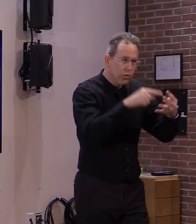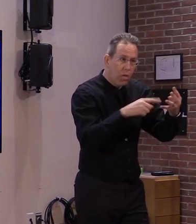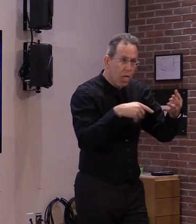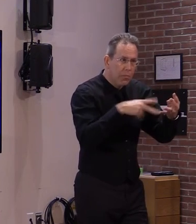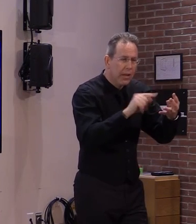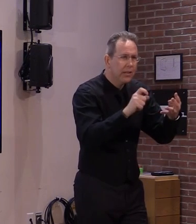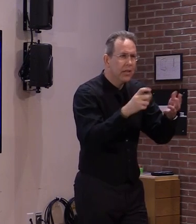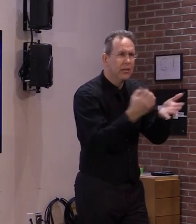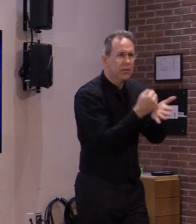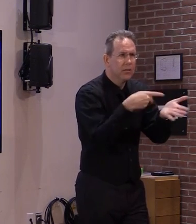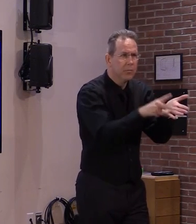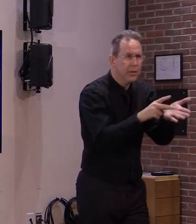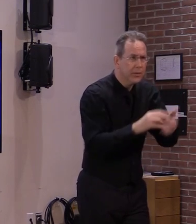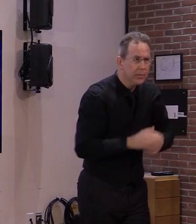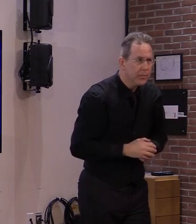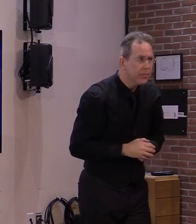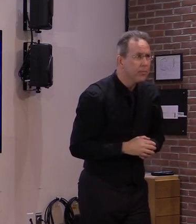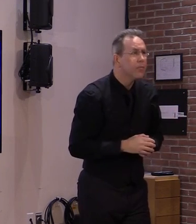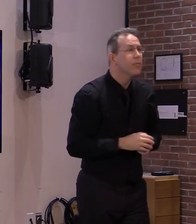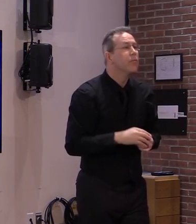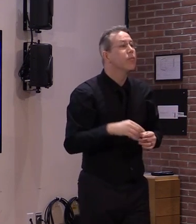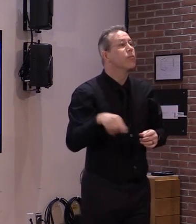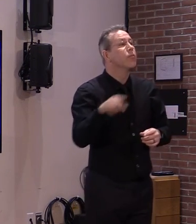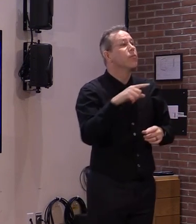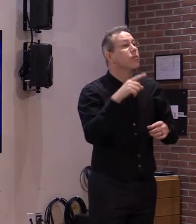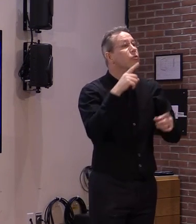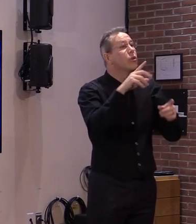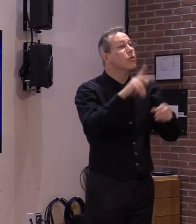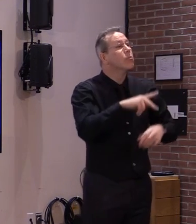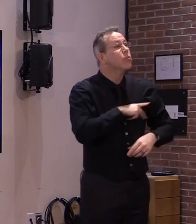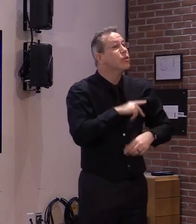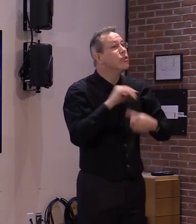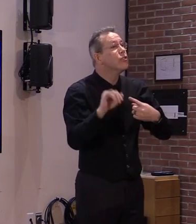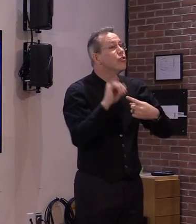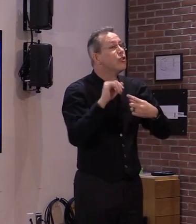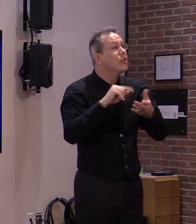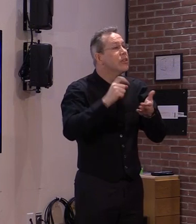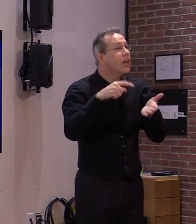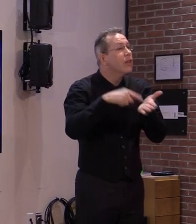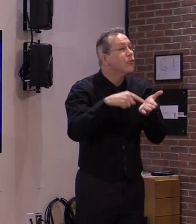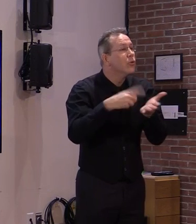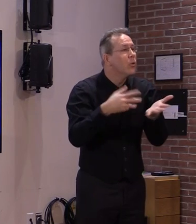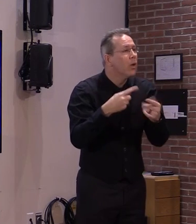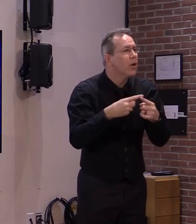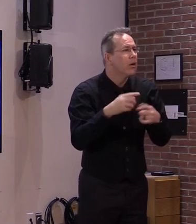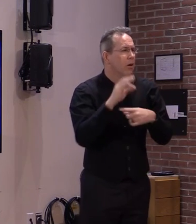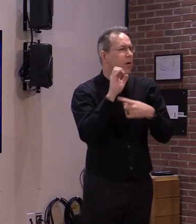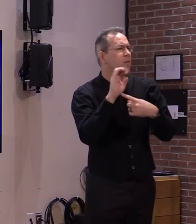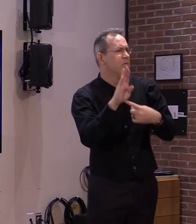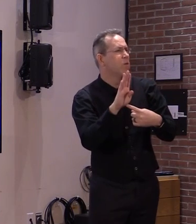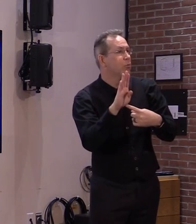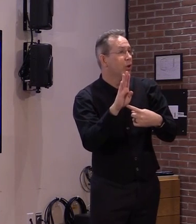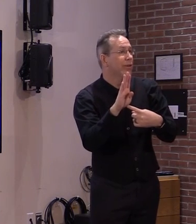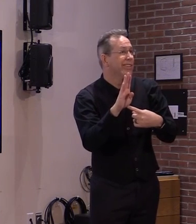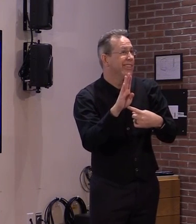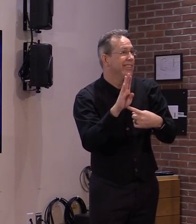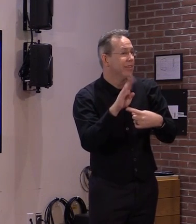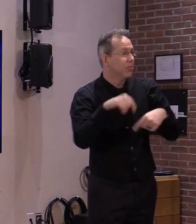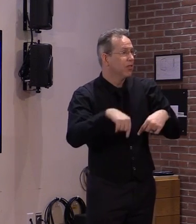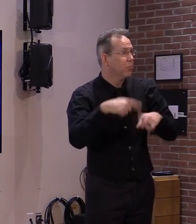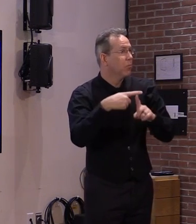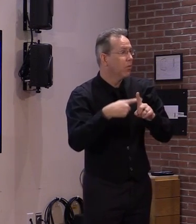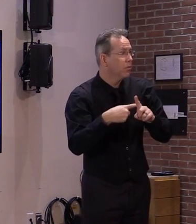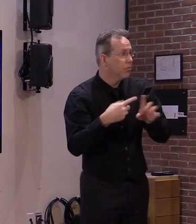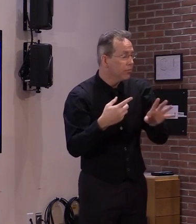the IRS and the Vermont Department of Taxes by Thursday, April 15th, 2021. With updated 1099s going out